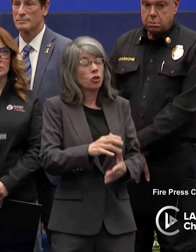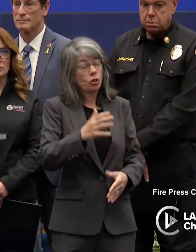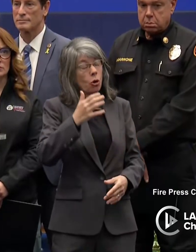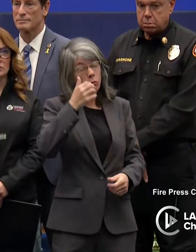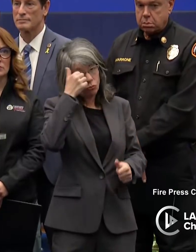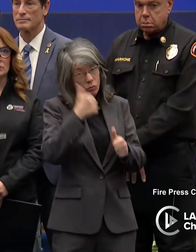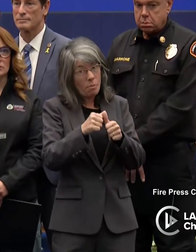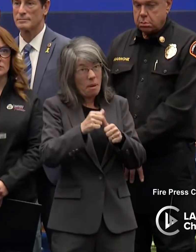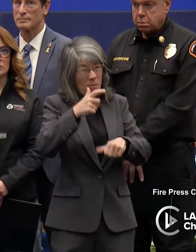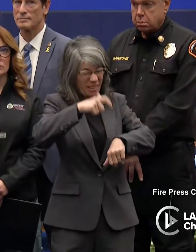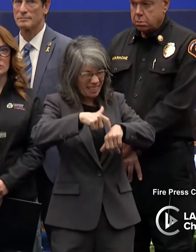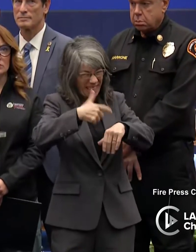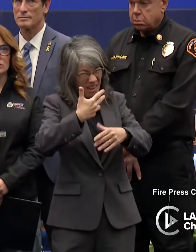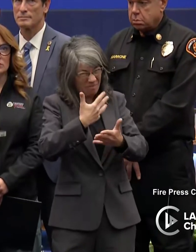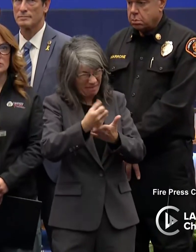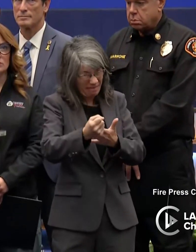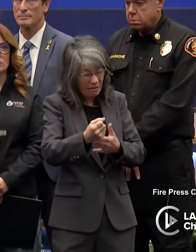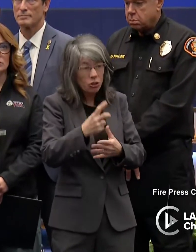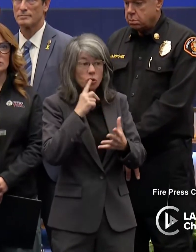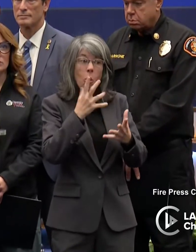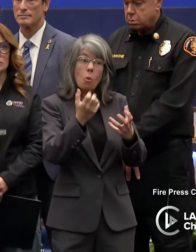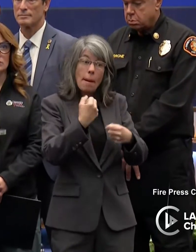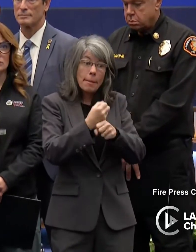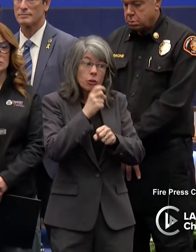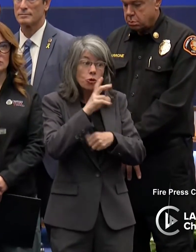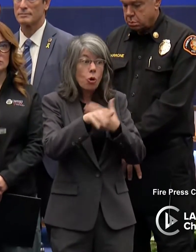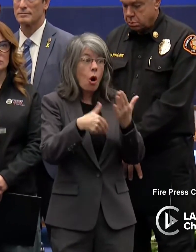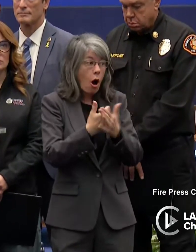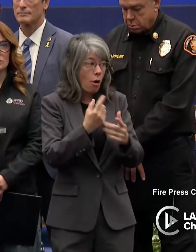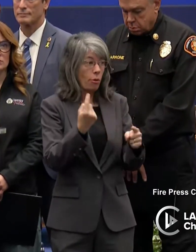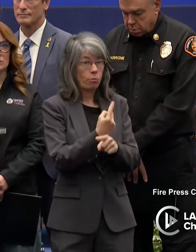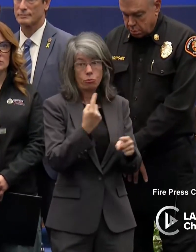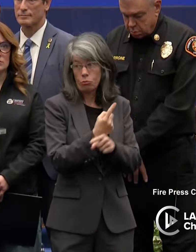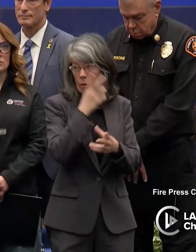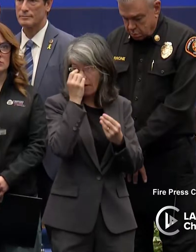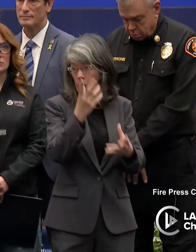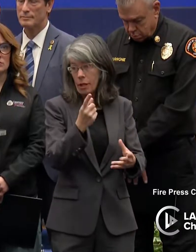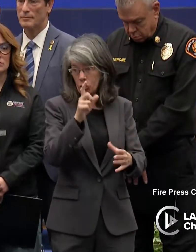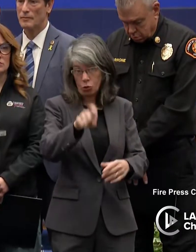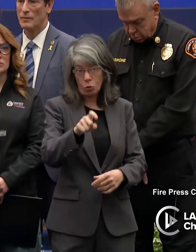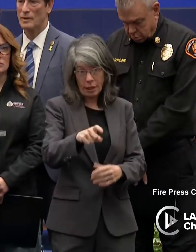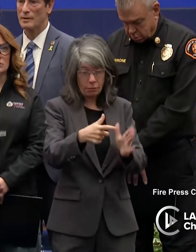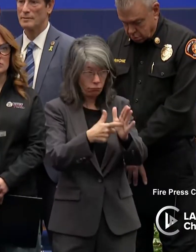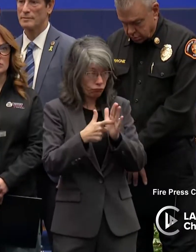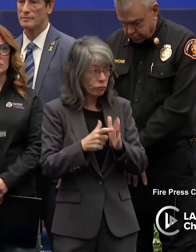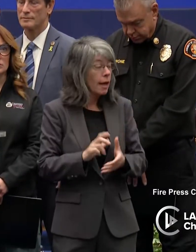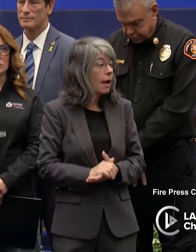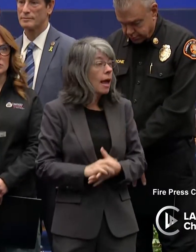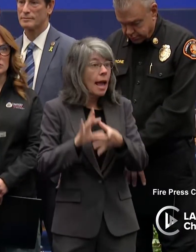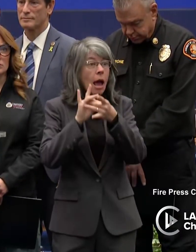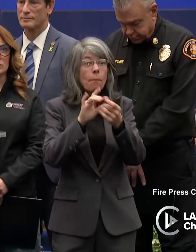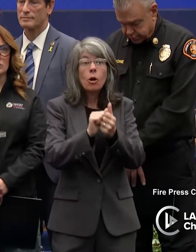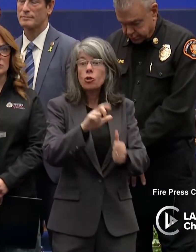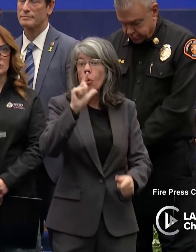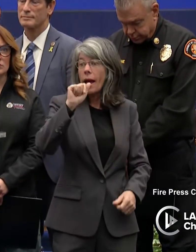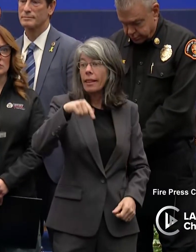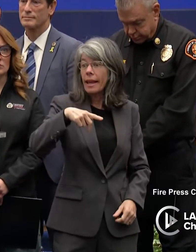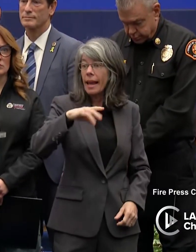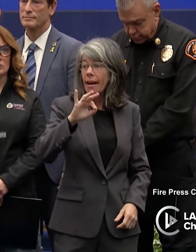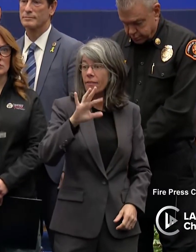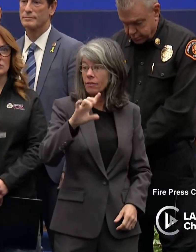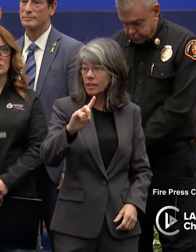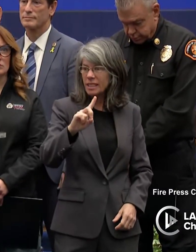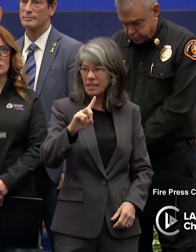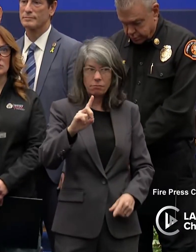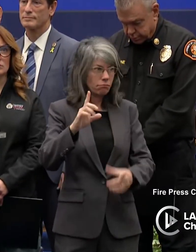mindful of everybody's time, I want to make sure that you get the information that you need. In regard to the LAFD's position and